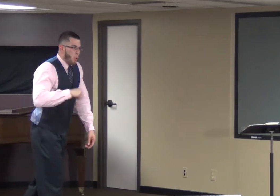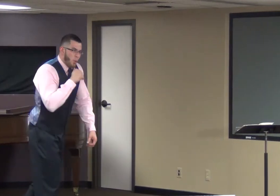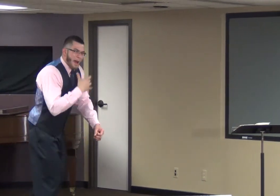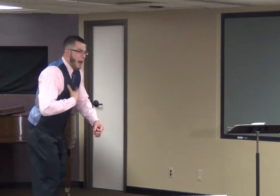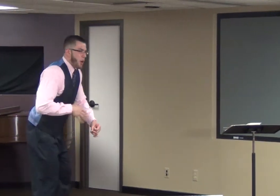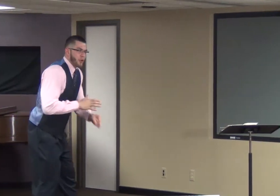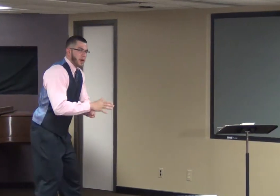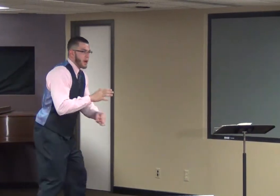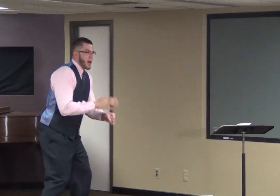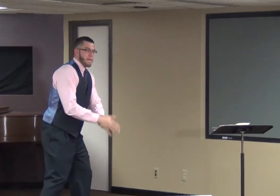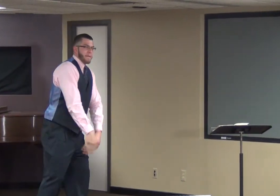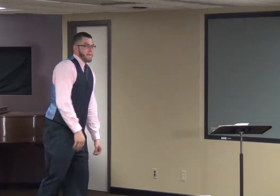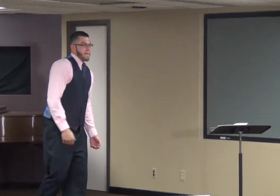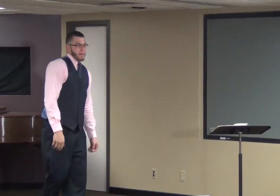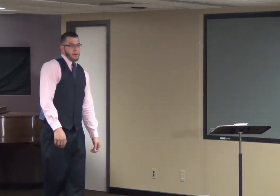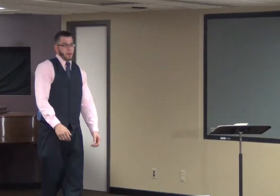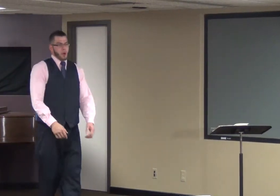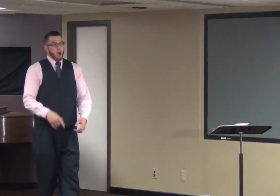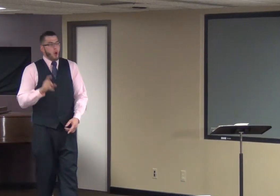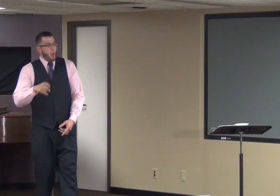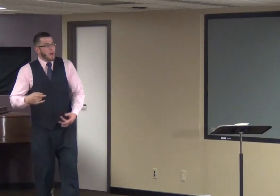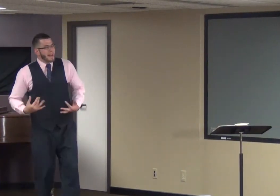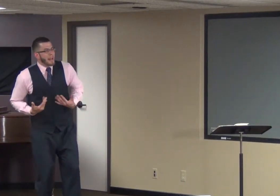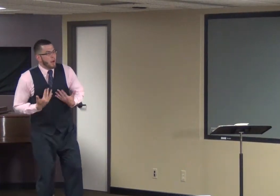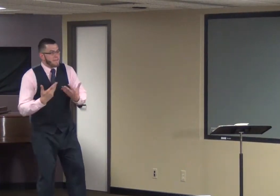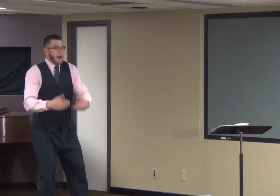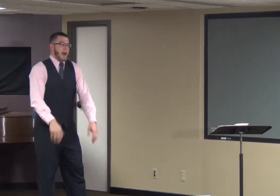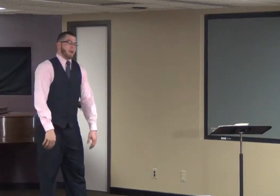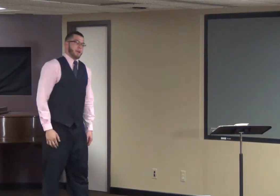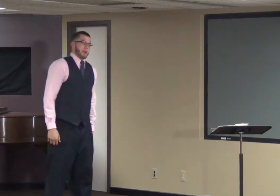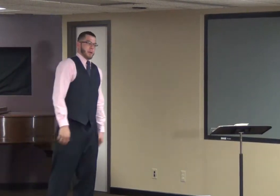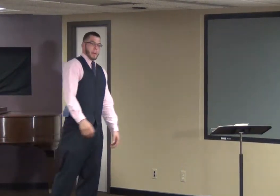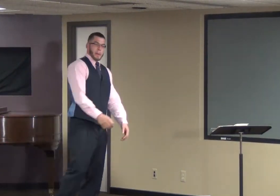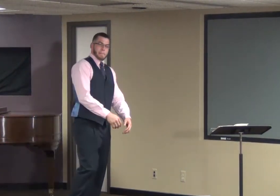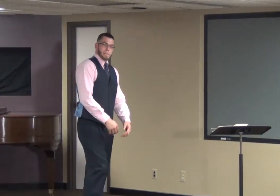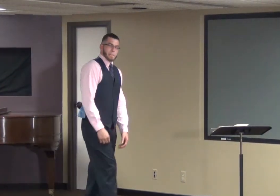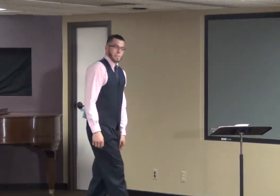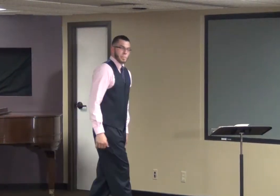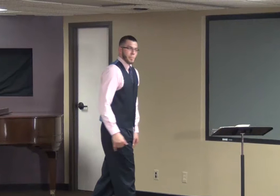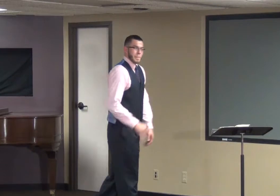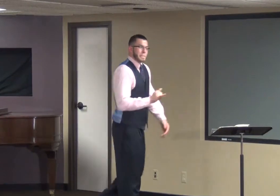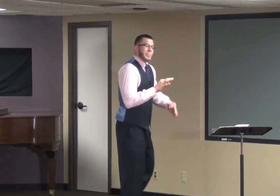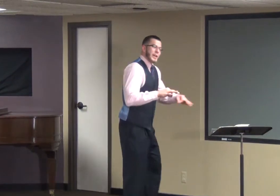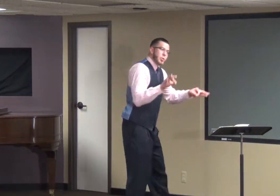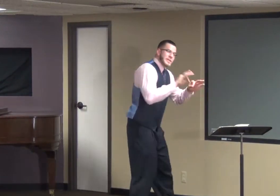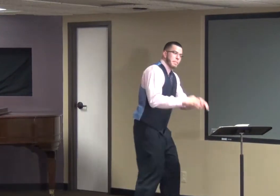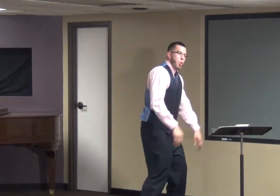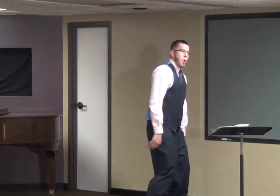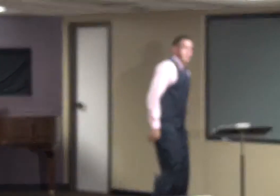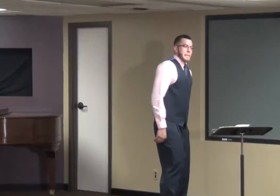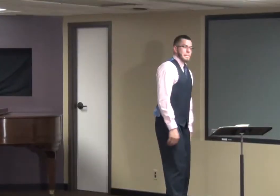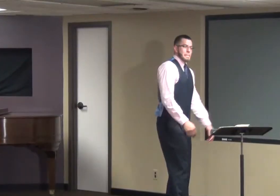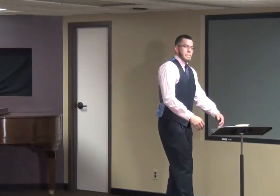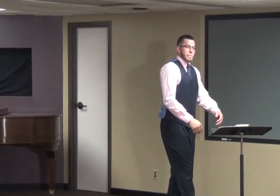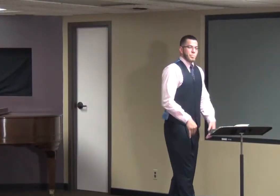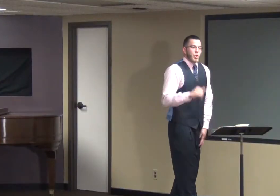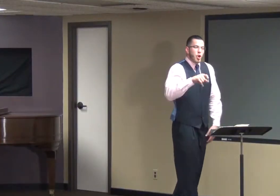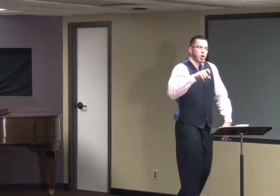We're not hungry enough. We need to get on fire. That's what's important. You